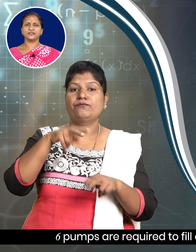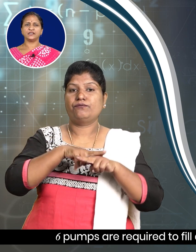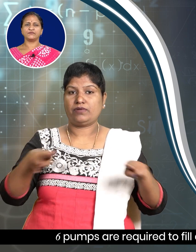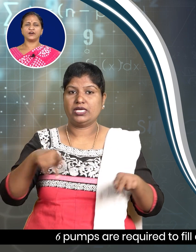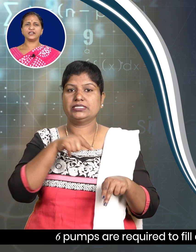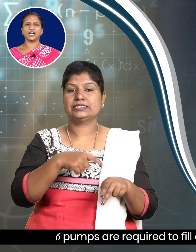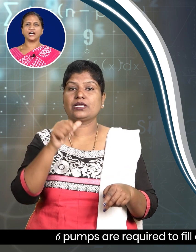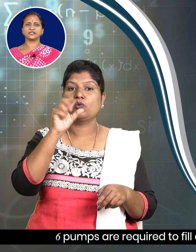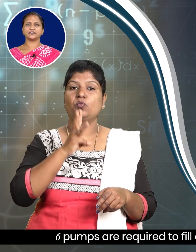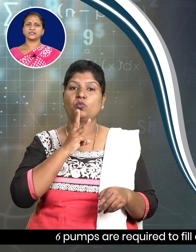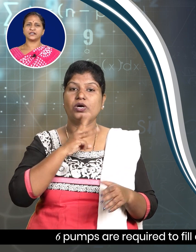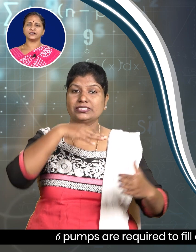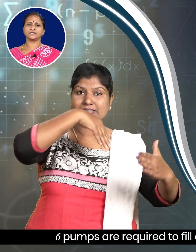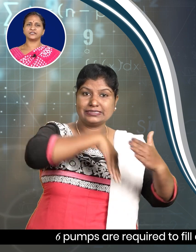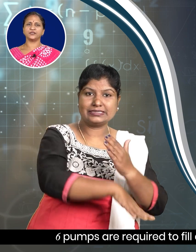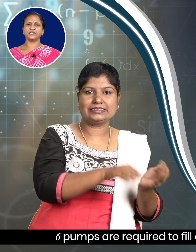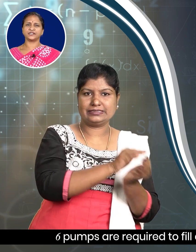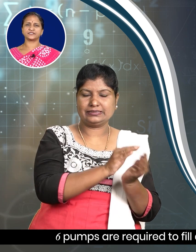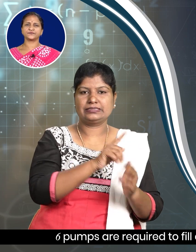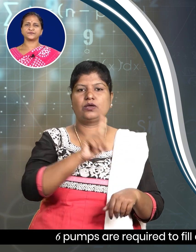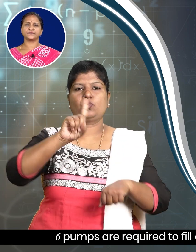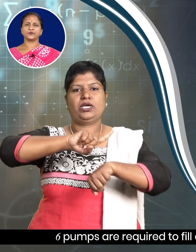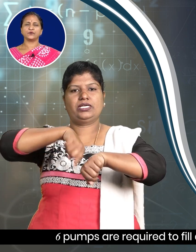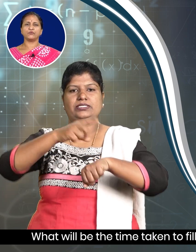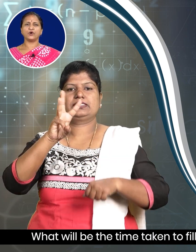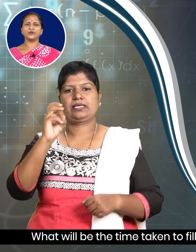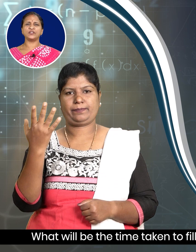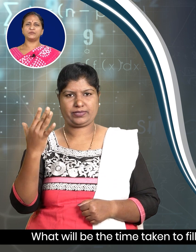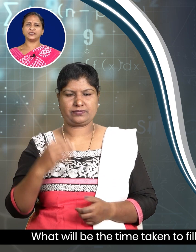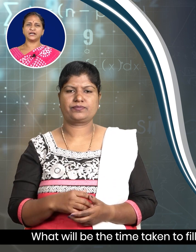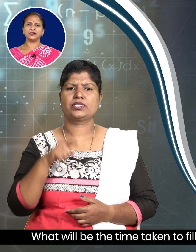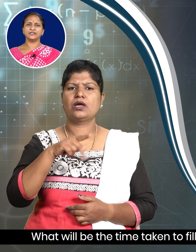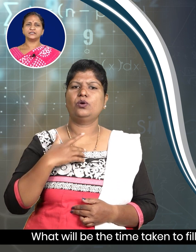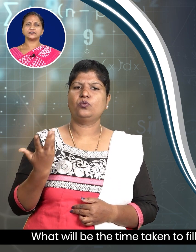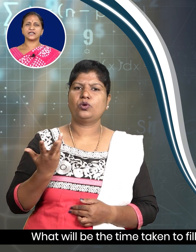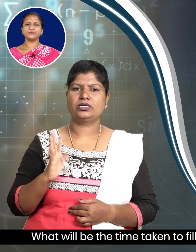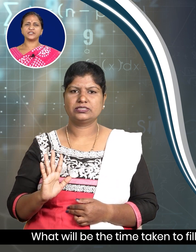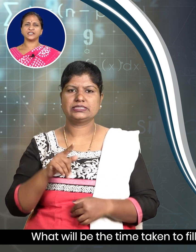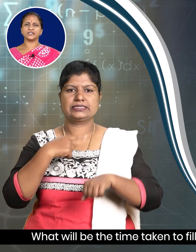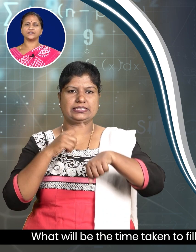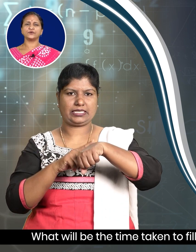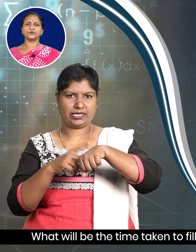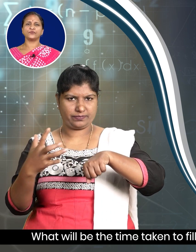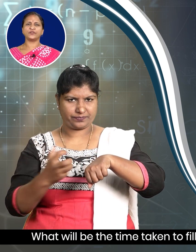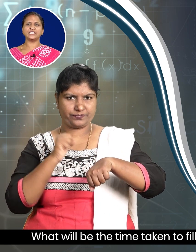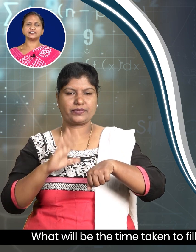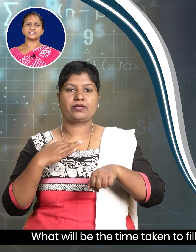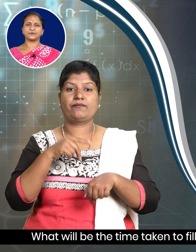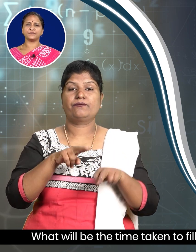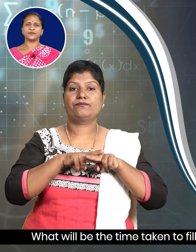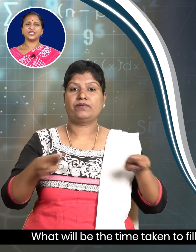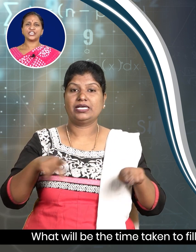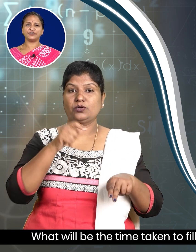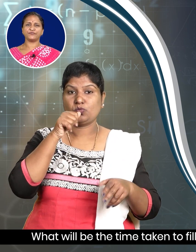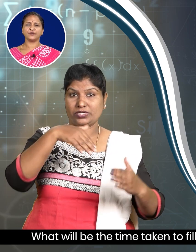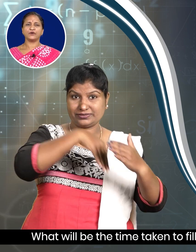in 1 hour and 30 minutes. What will be the time taken to fill the